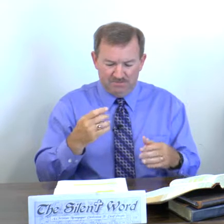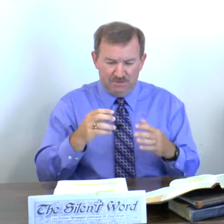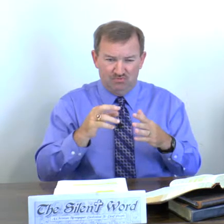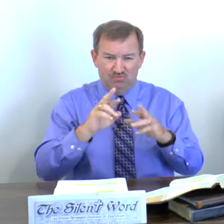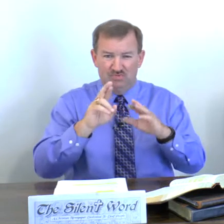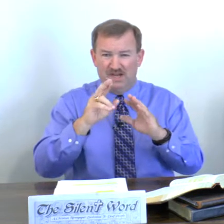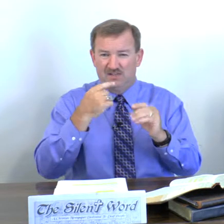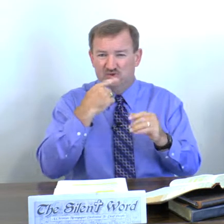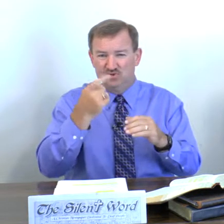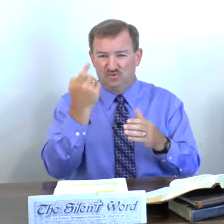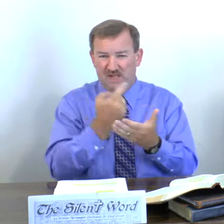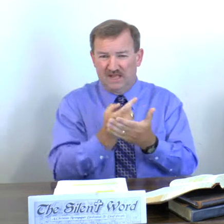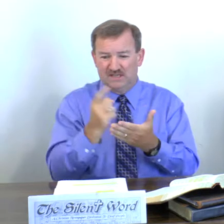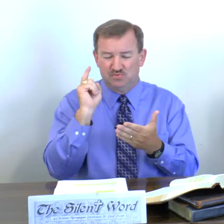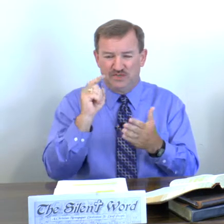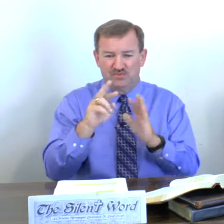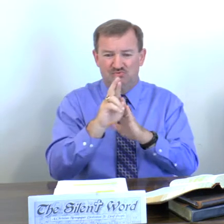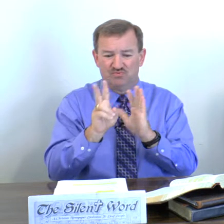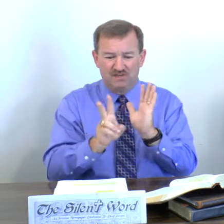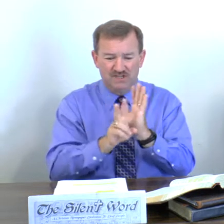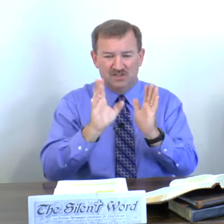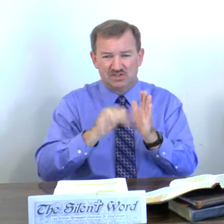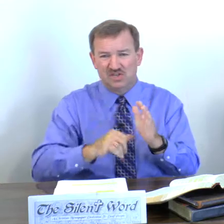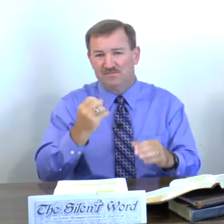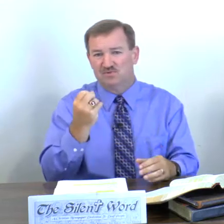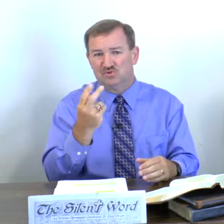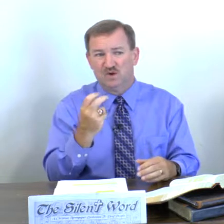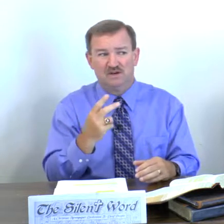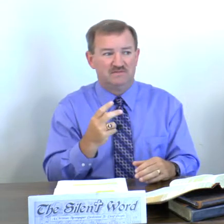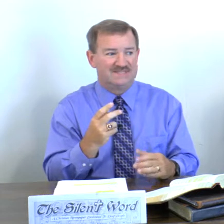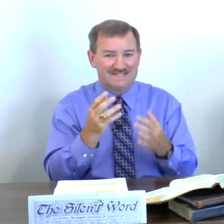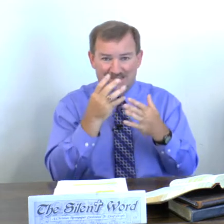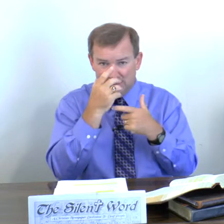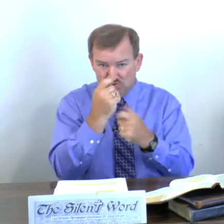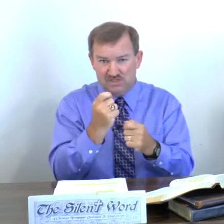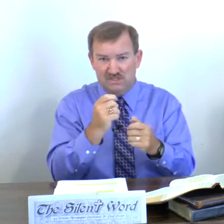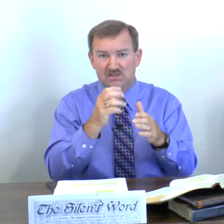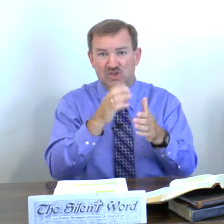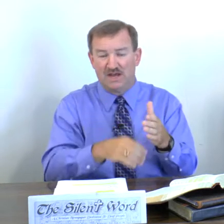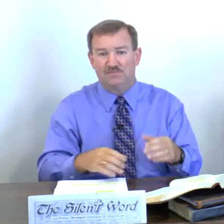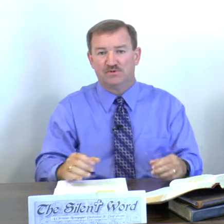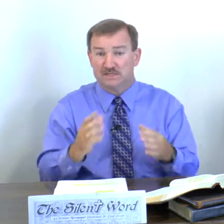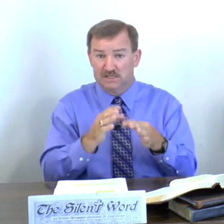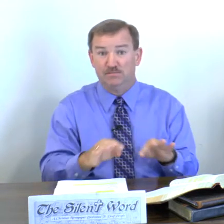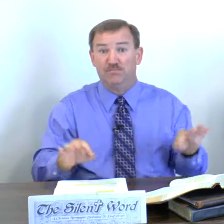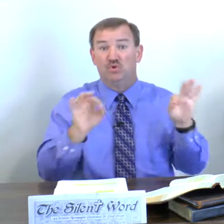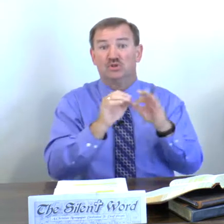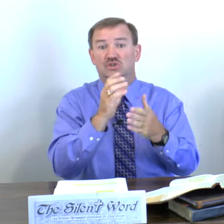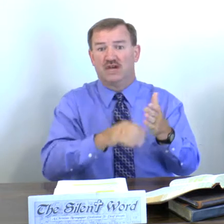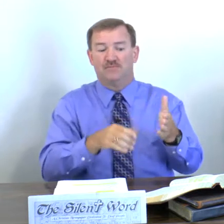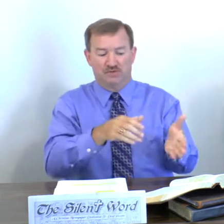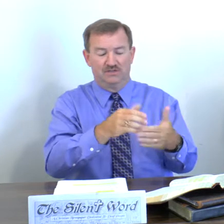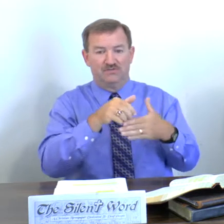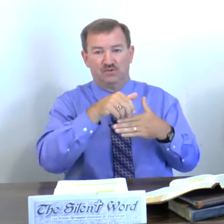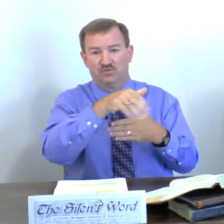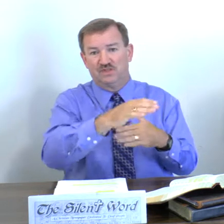But I told you last week, Revelation chapter 12 is an interesting chapter. It's an important chapter in for the rest